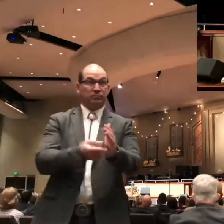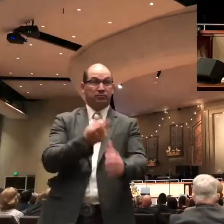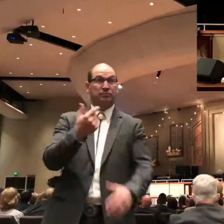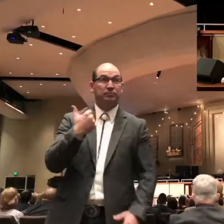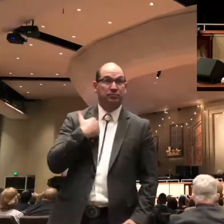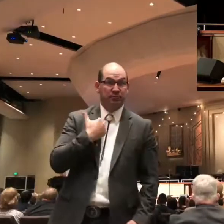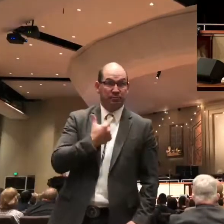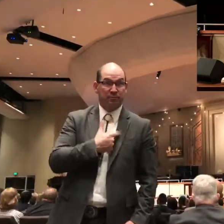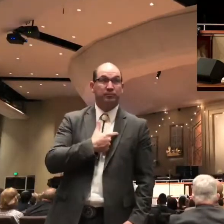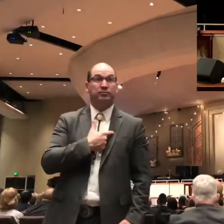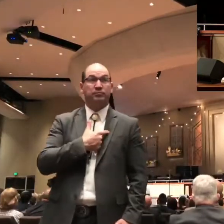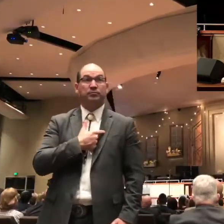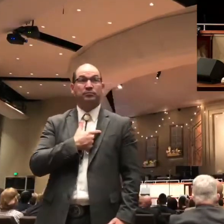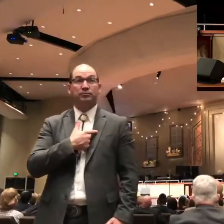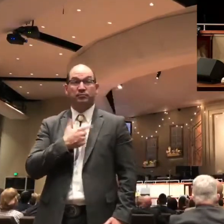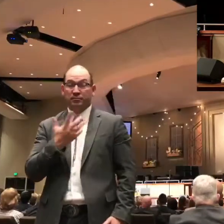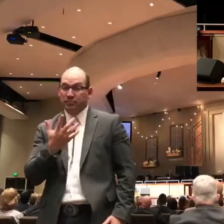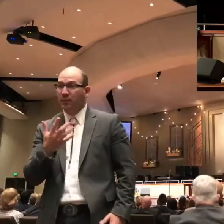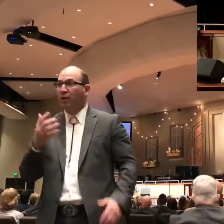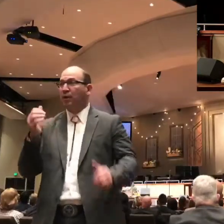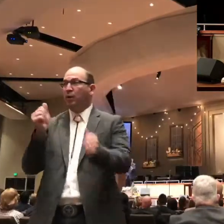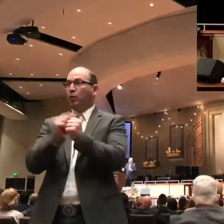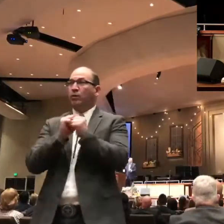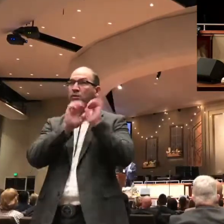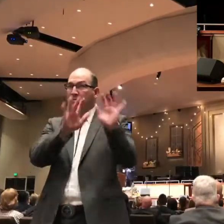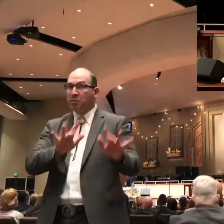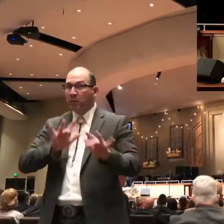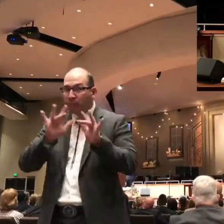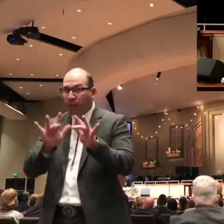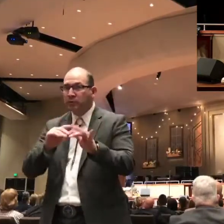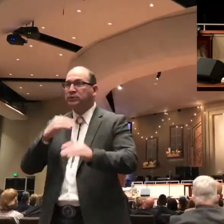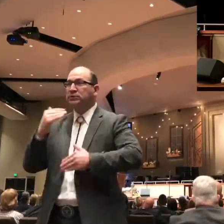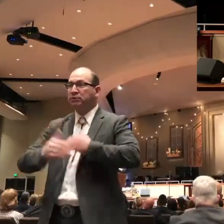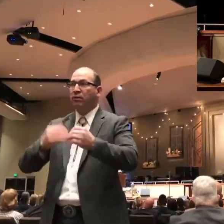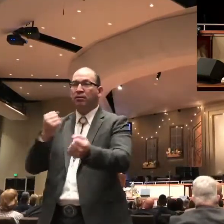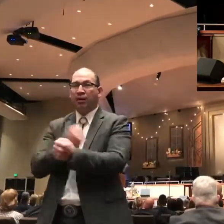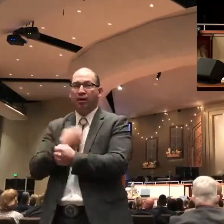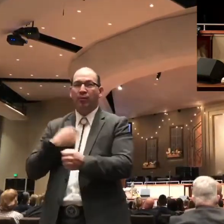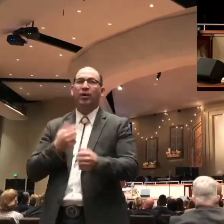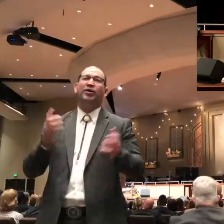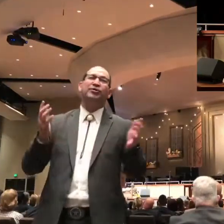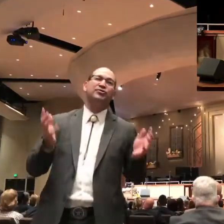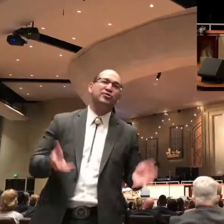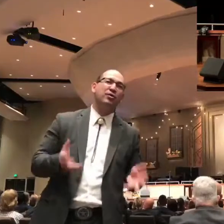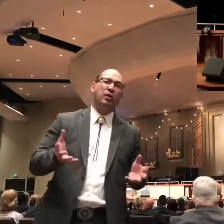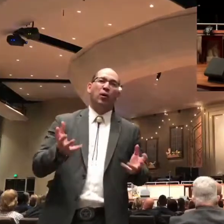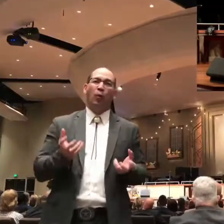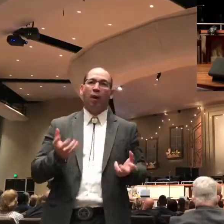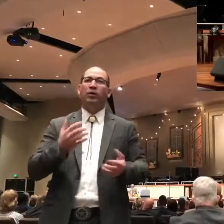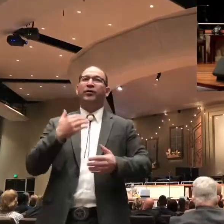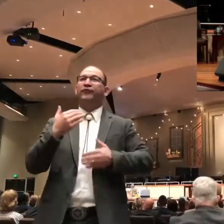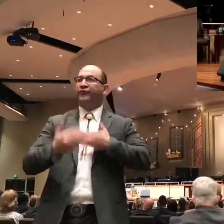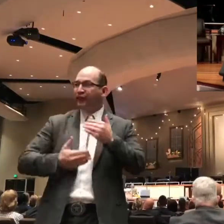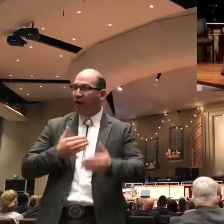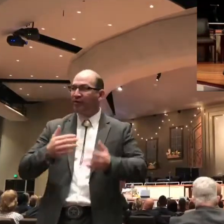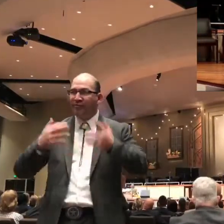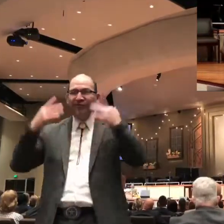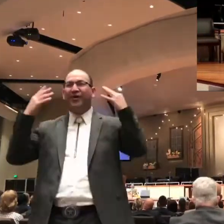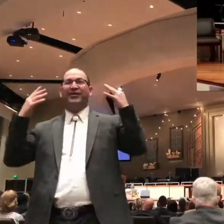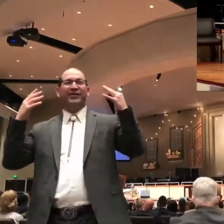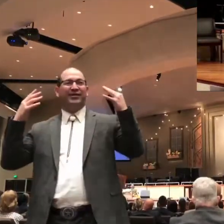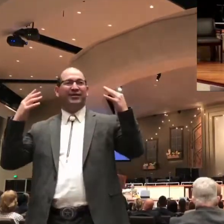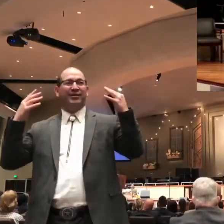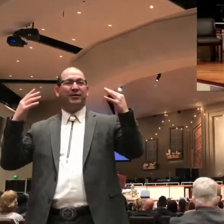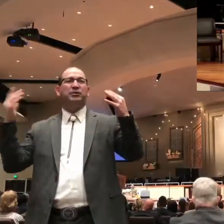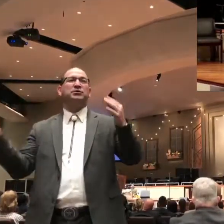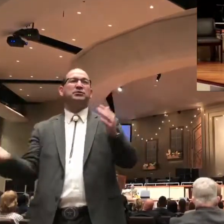Christians, with the gifts of mercy and kindness and love, and we just kind of talk to them, and we want to be so friendly, we don't want to be unkind,